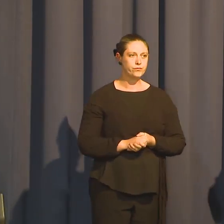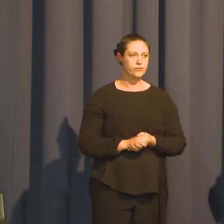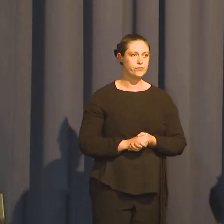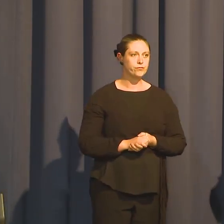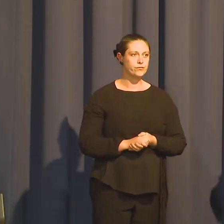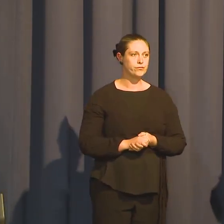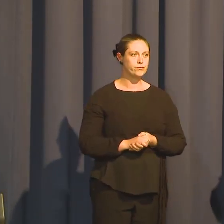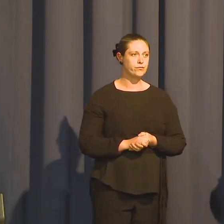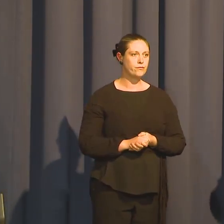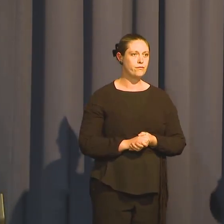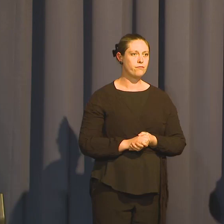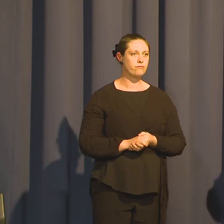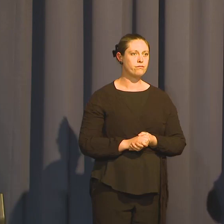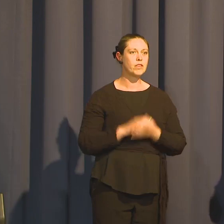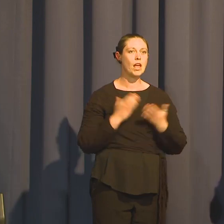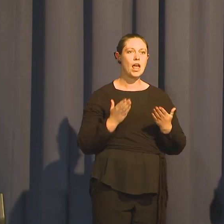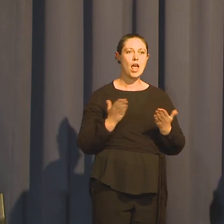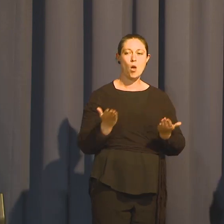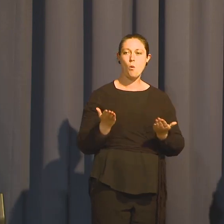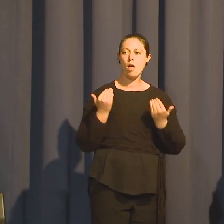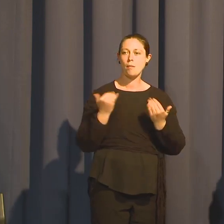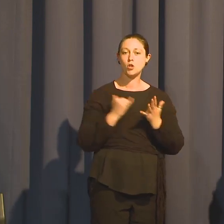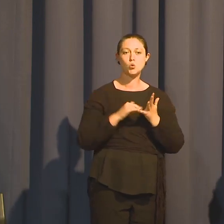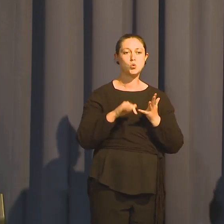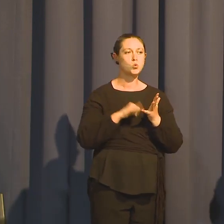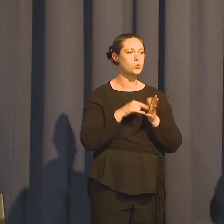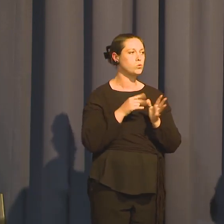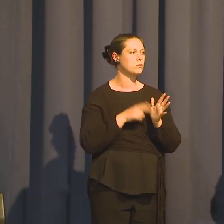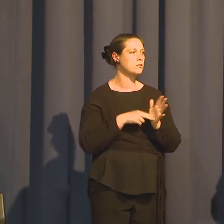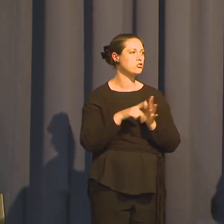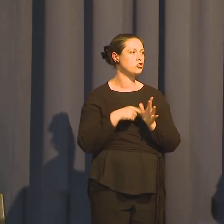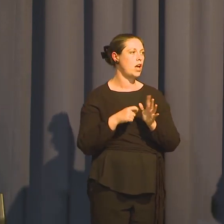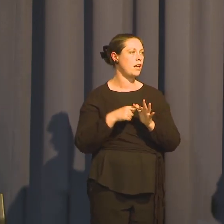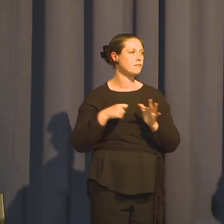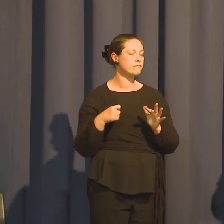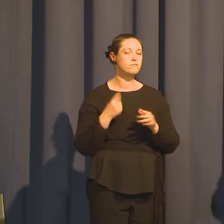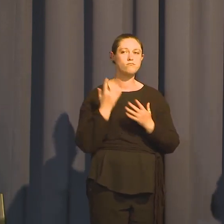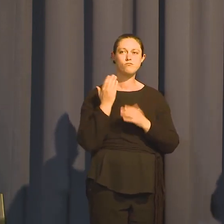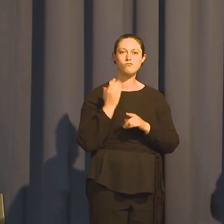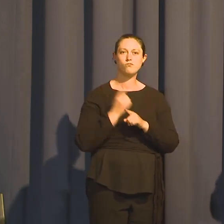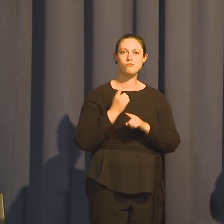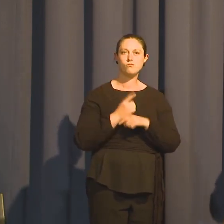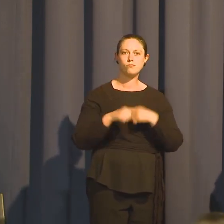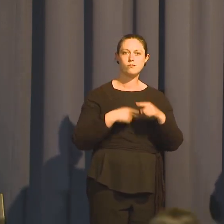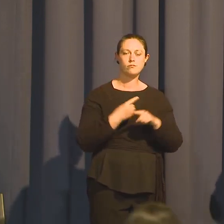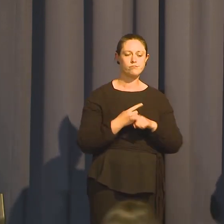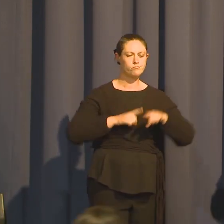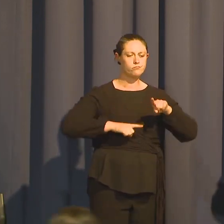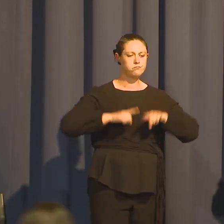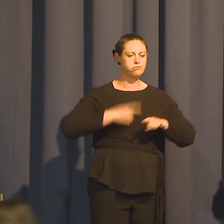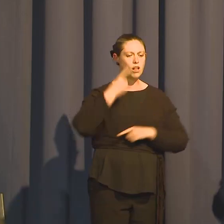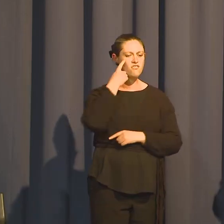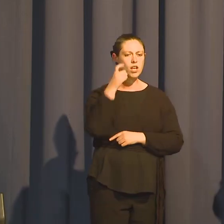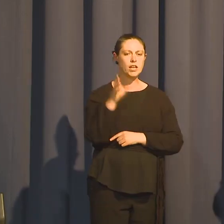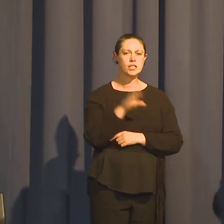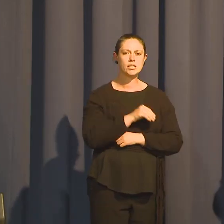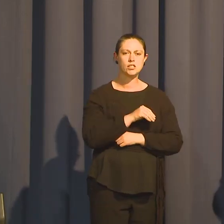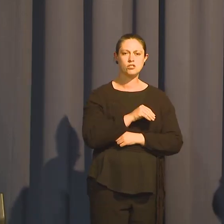So I'm just going to now welcome Susan Jack to come up and speak to you about all the findings from